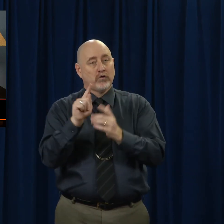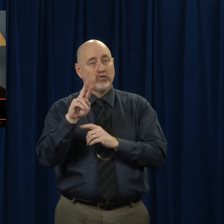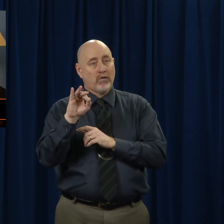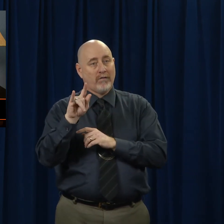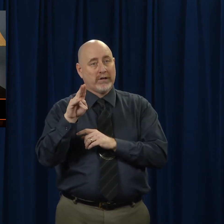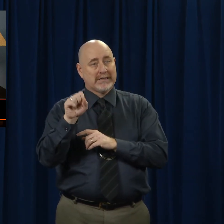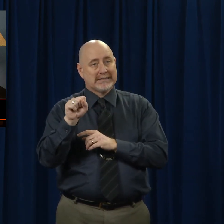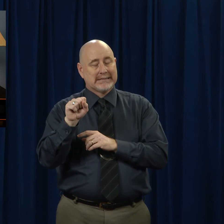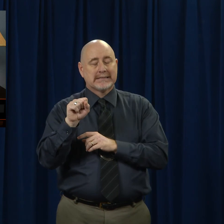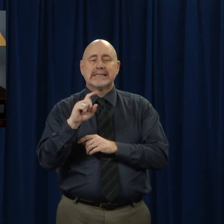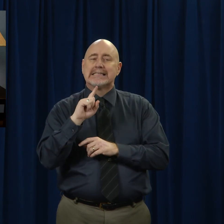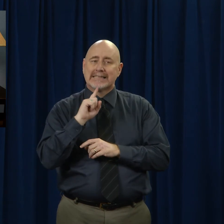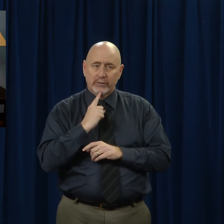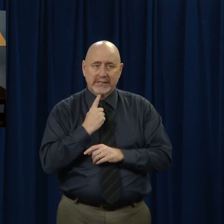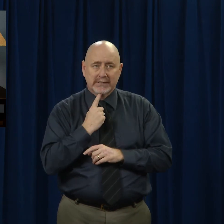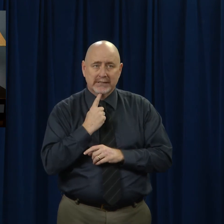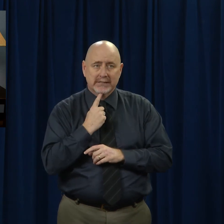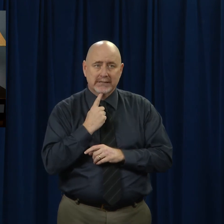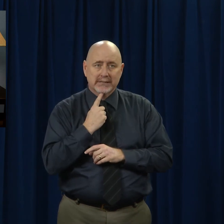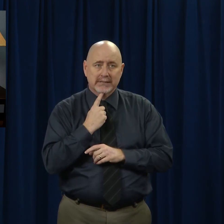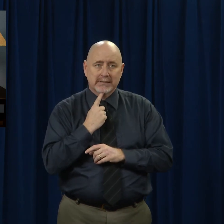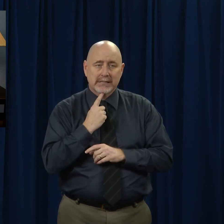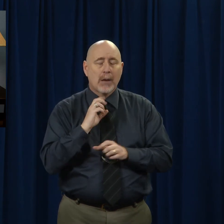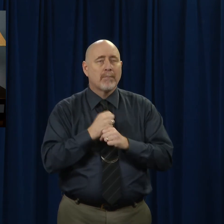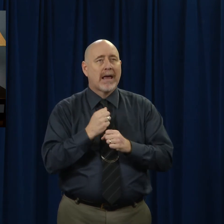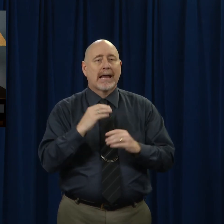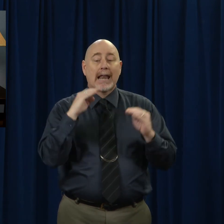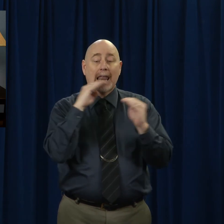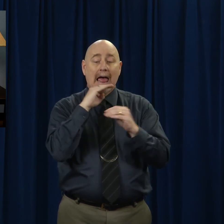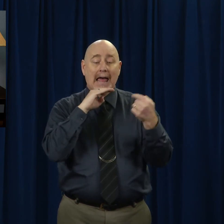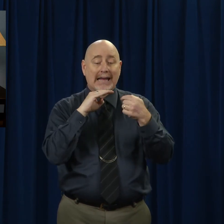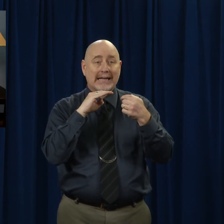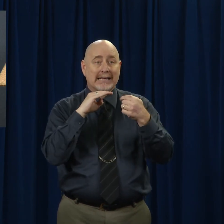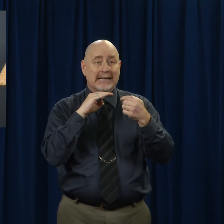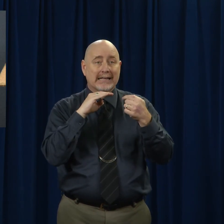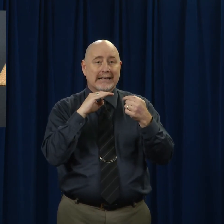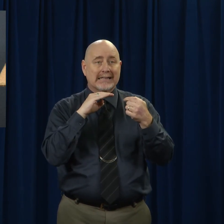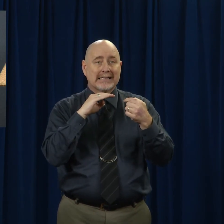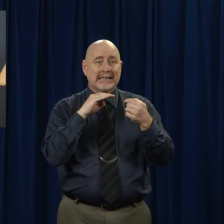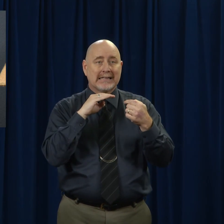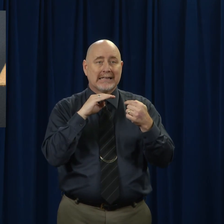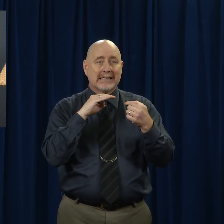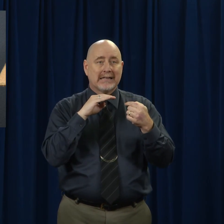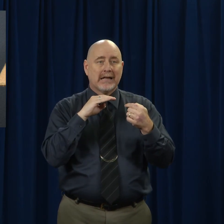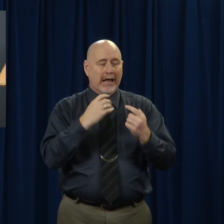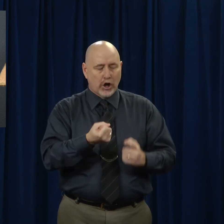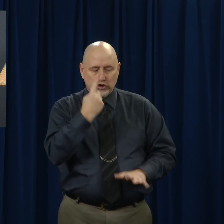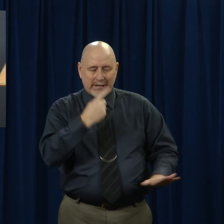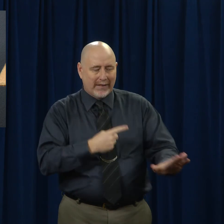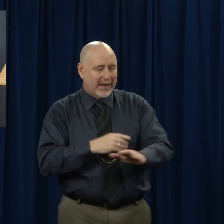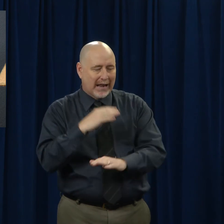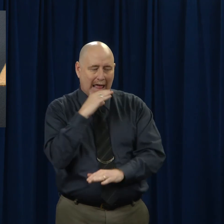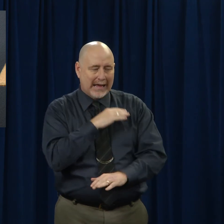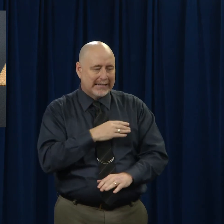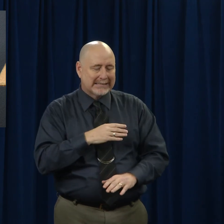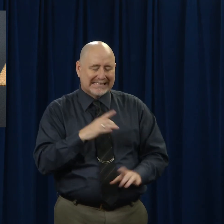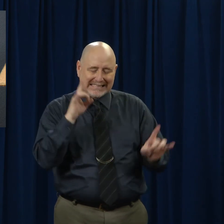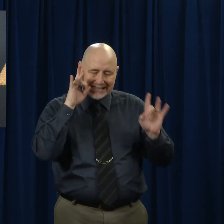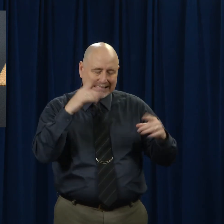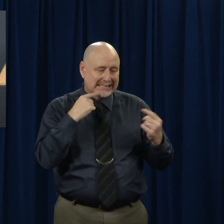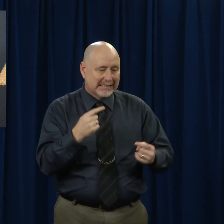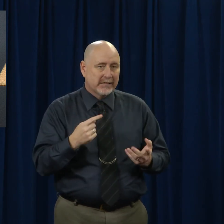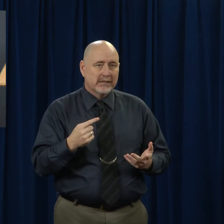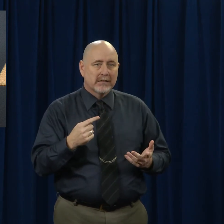truthfulness seriously. Make lying, make them understand that lying is a black